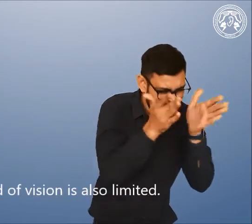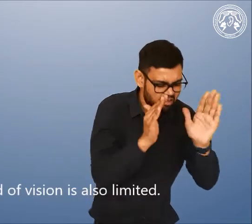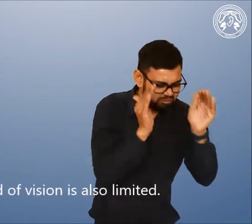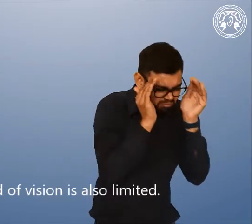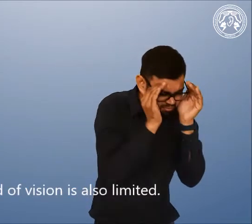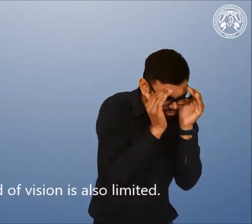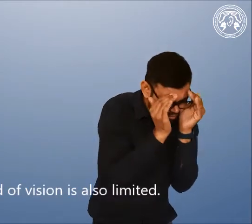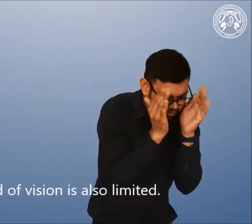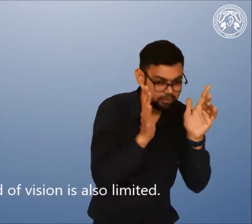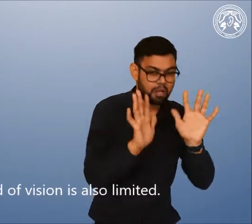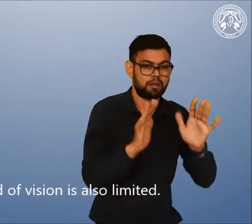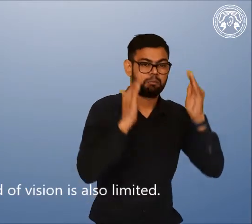limited.